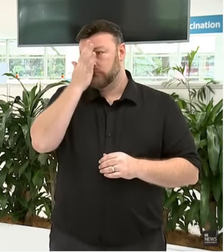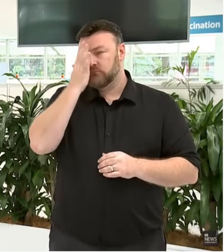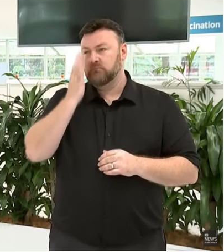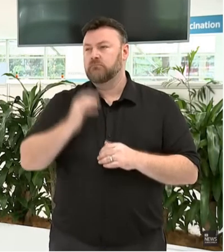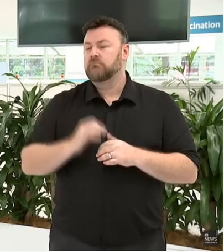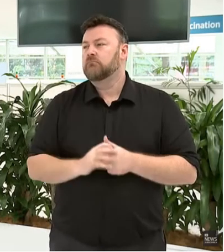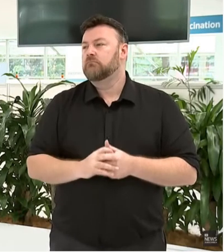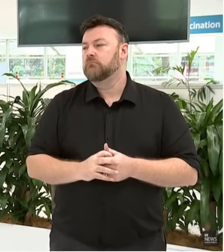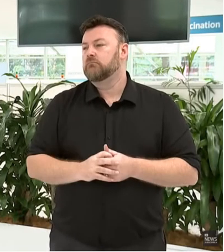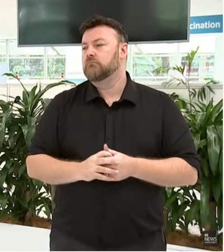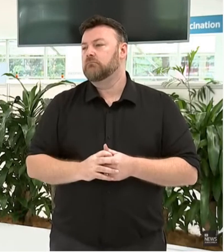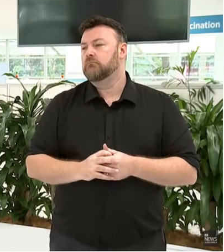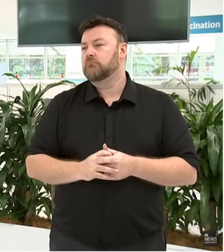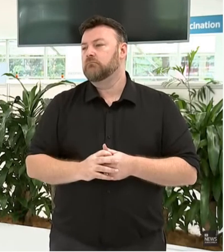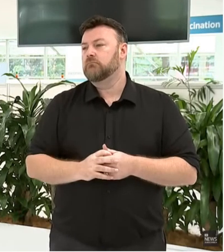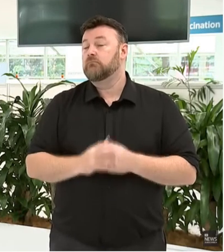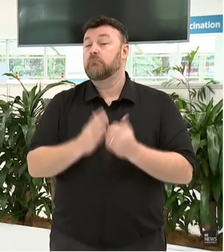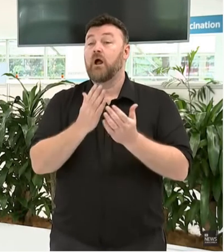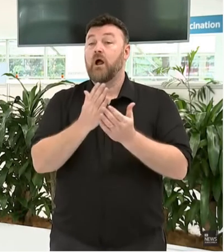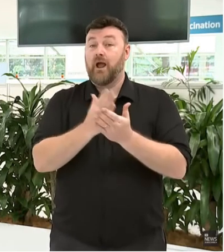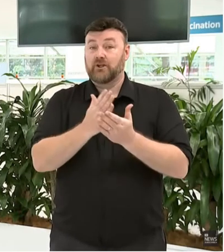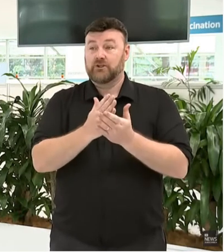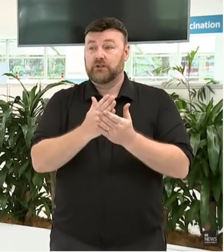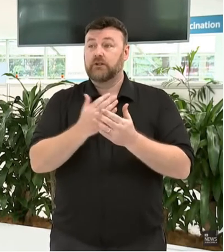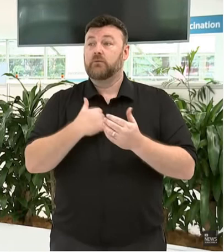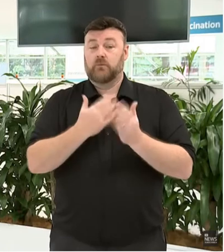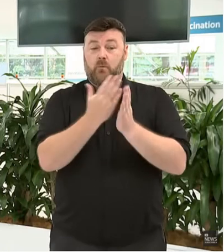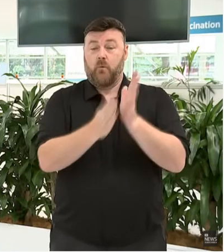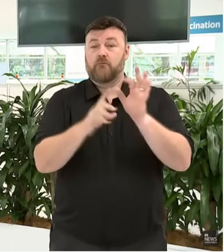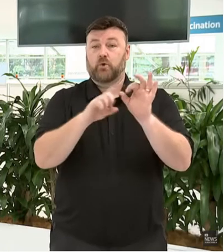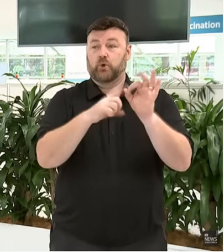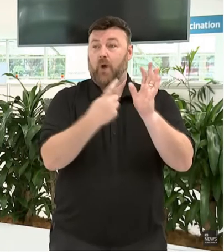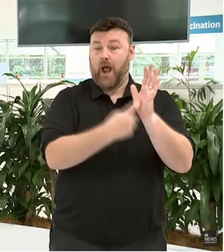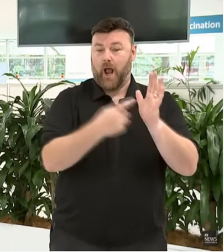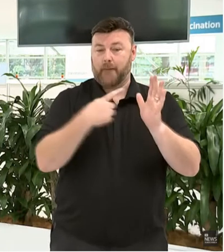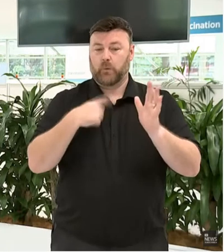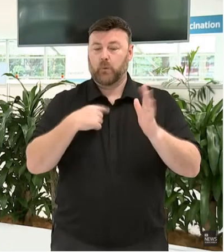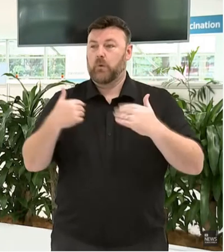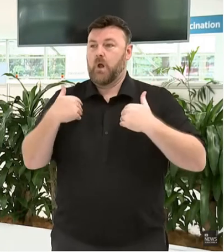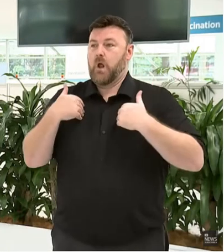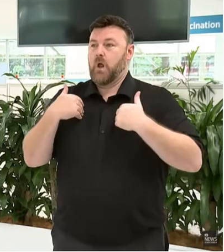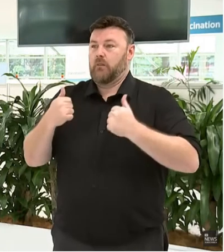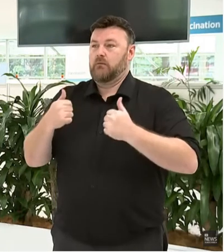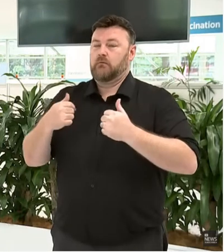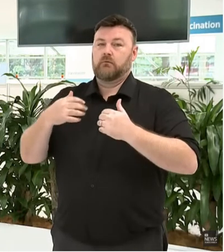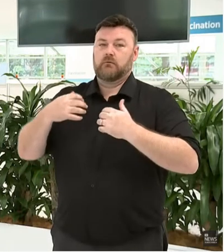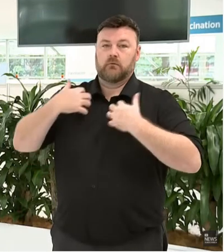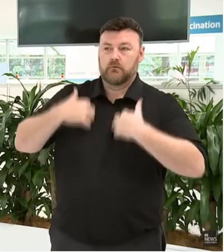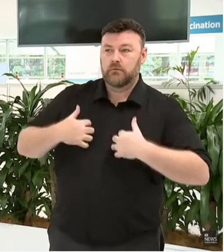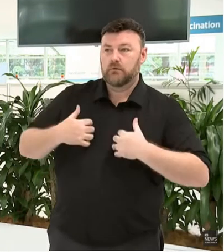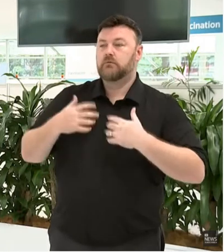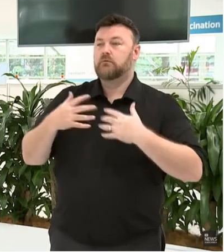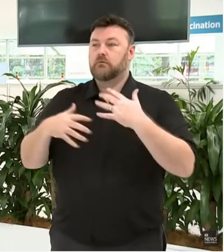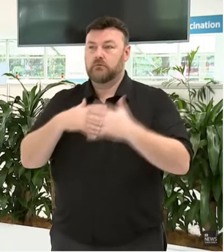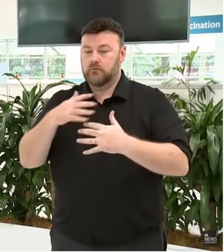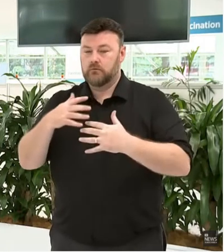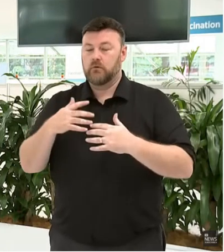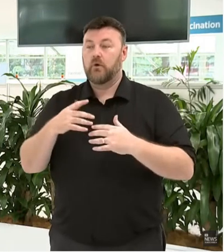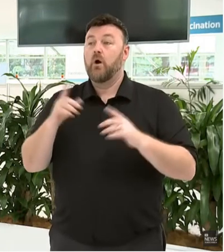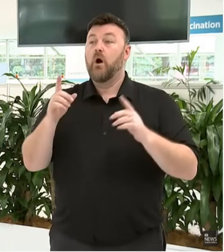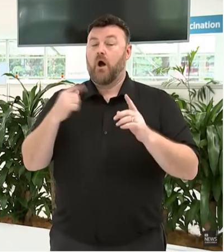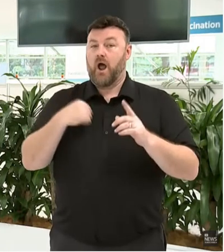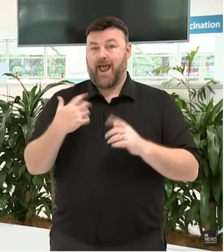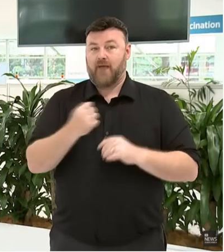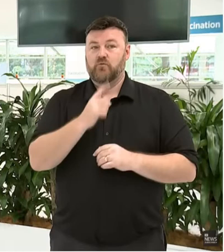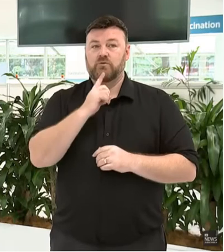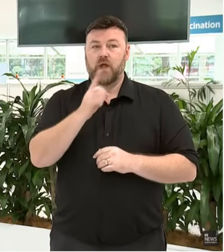an economic position. It was actually a health position, because what we are seeing, and so I think it's very important to be reported,